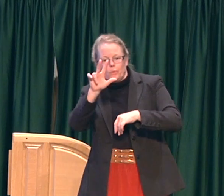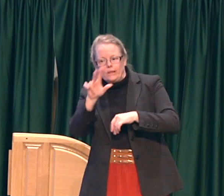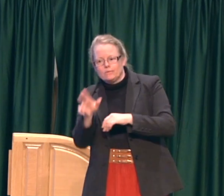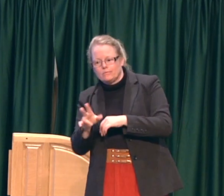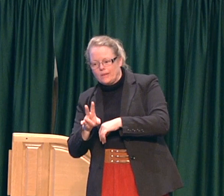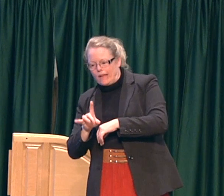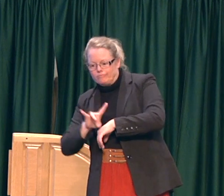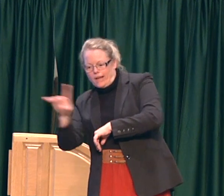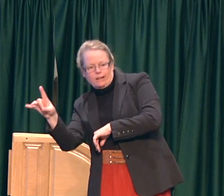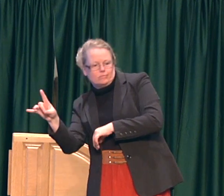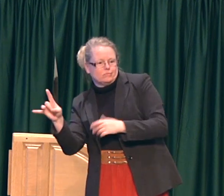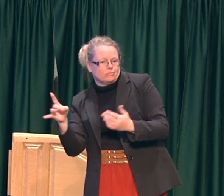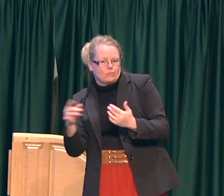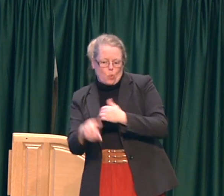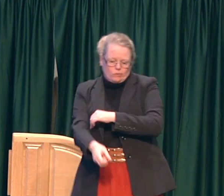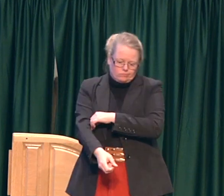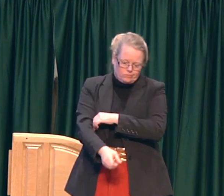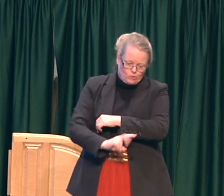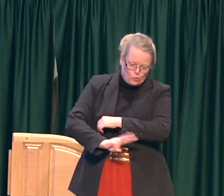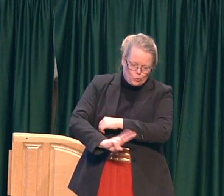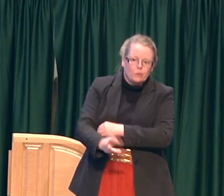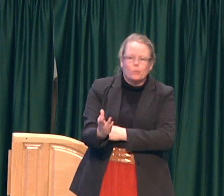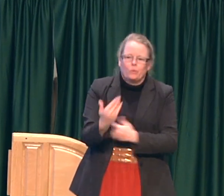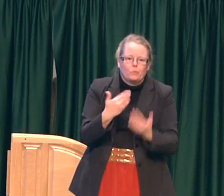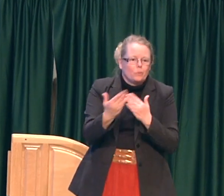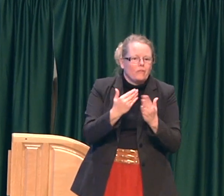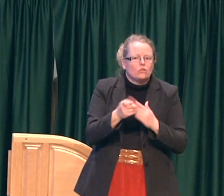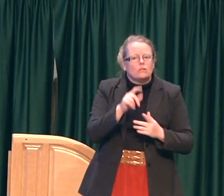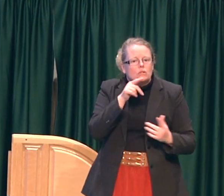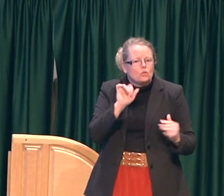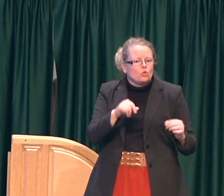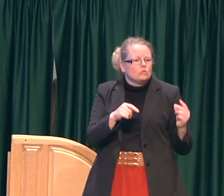shift changes that happen 2 or 3 times a day.